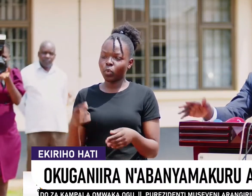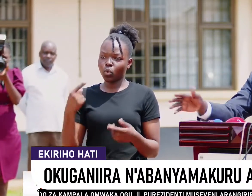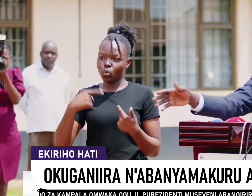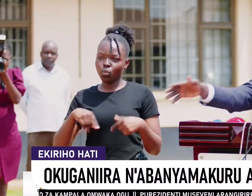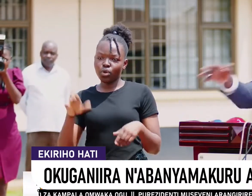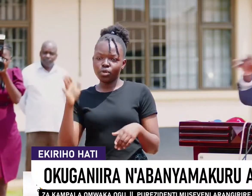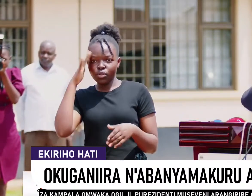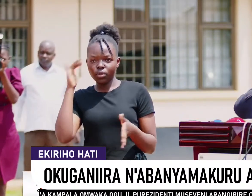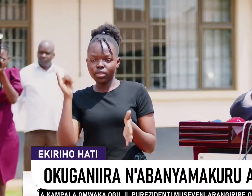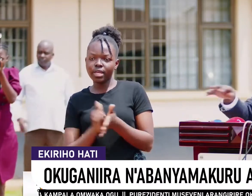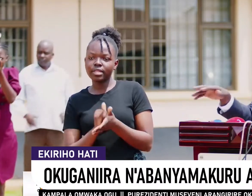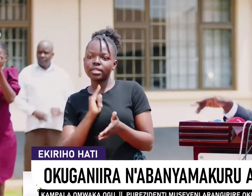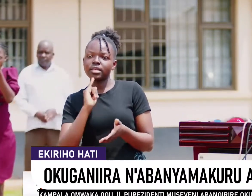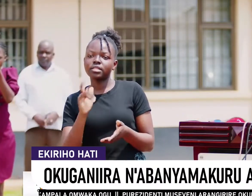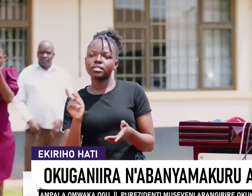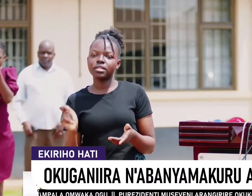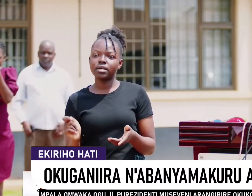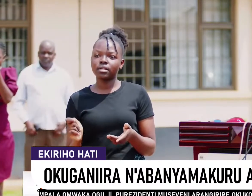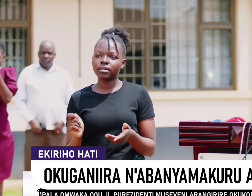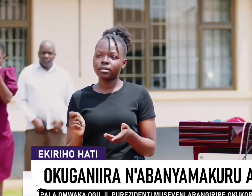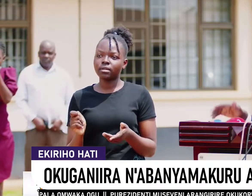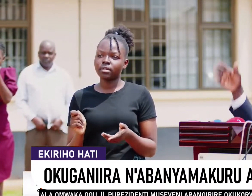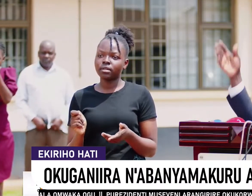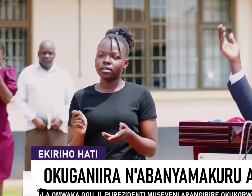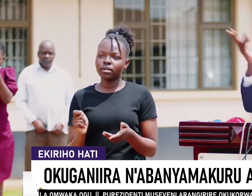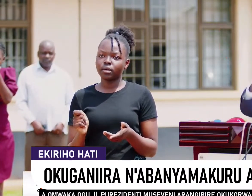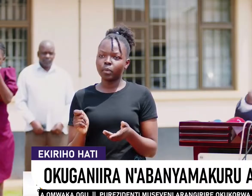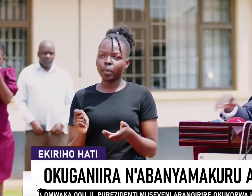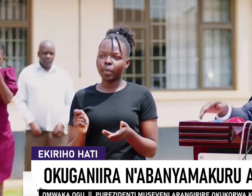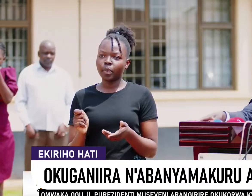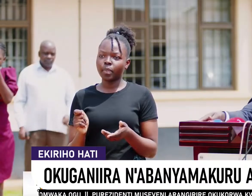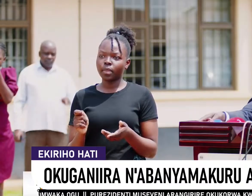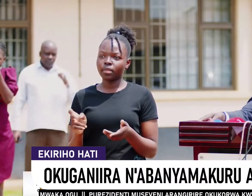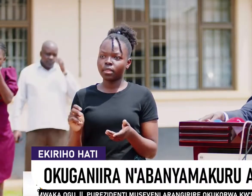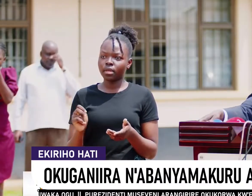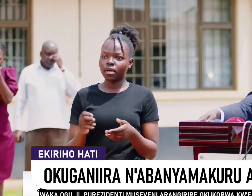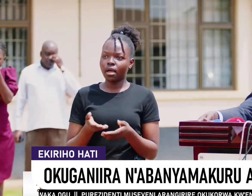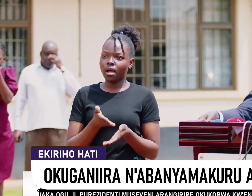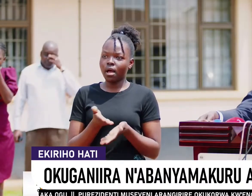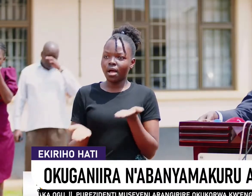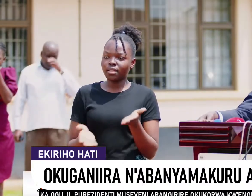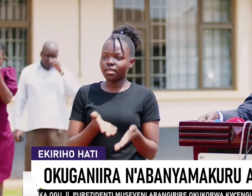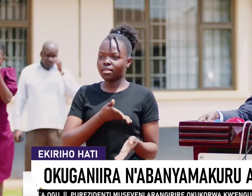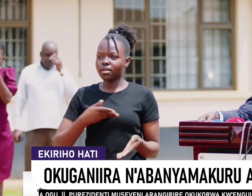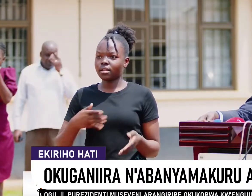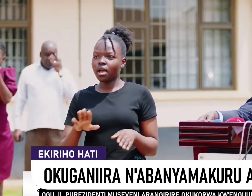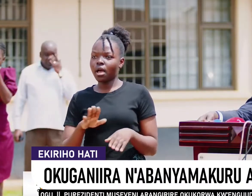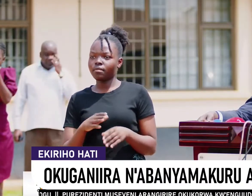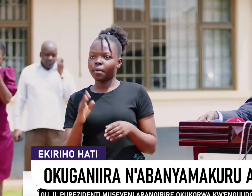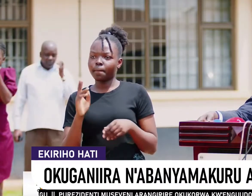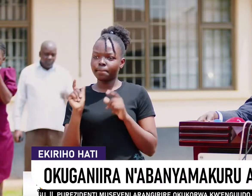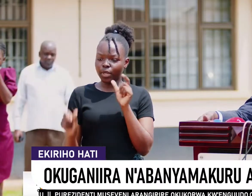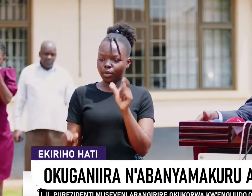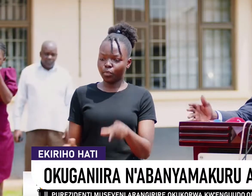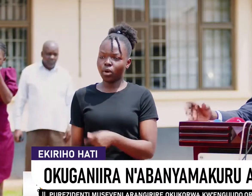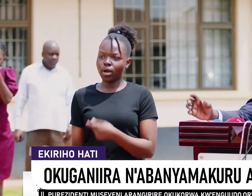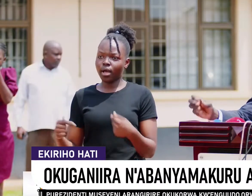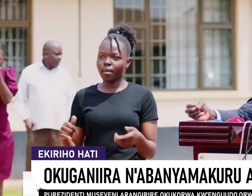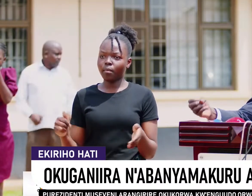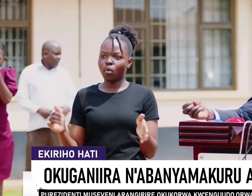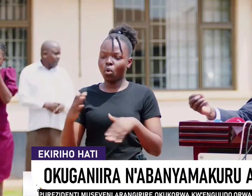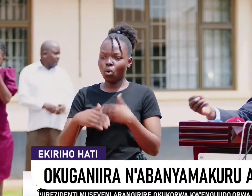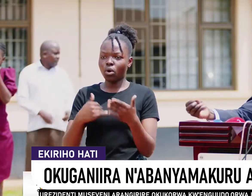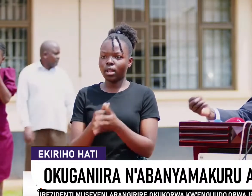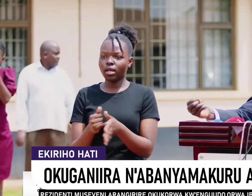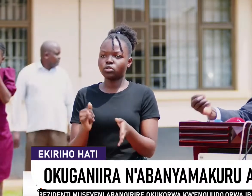than having everybody turning up at the nomination center. And also when we looked at the period